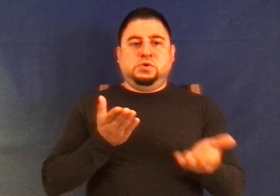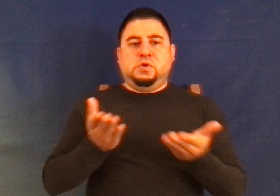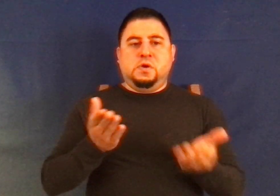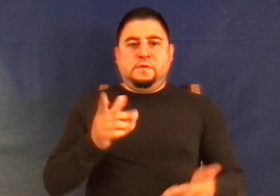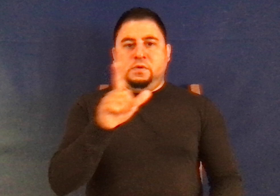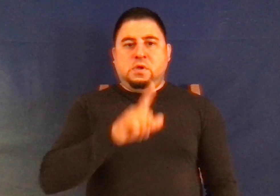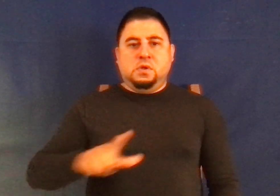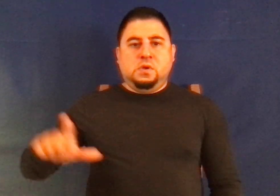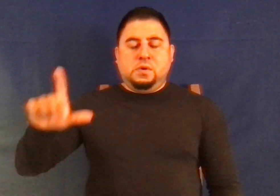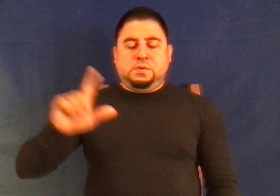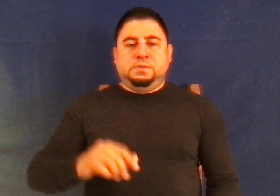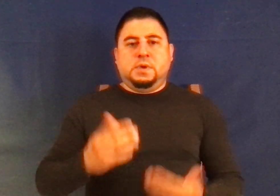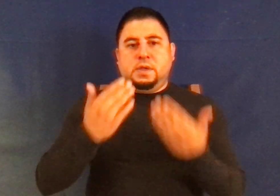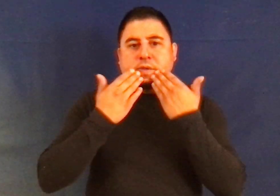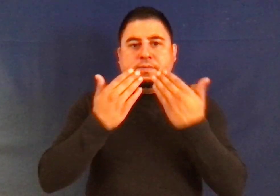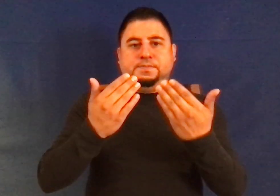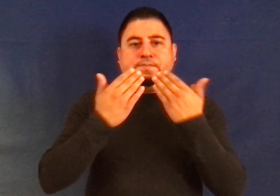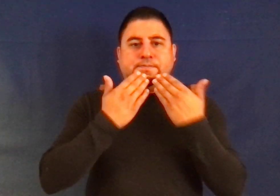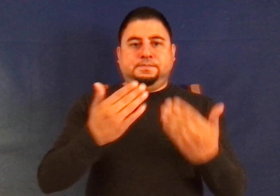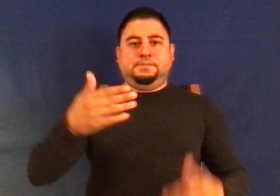the Lord. Thanks be to God.